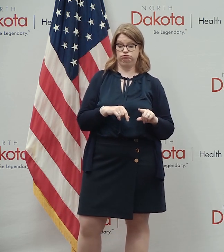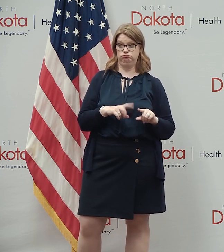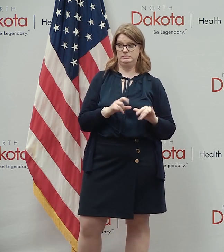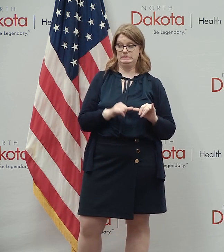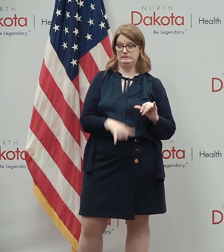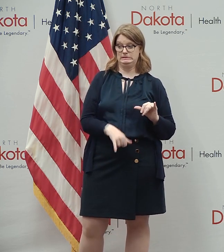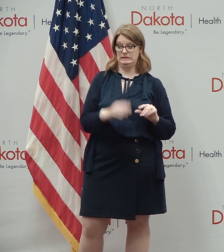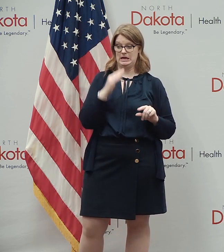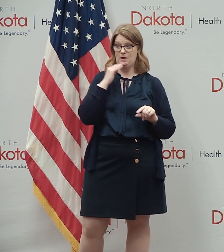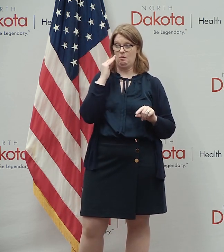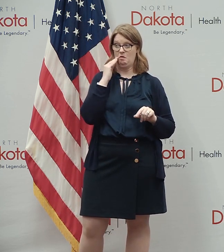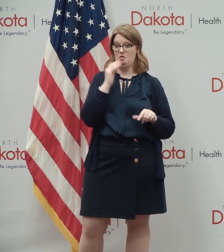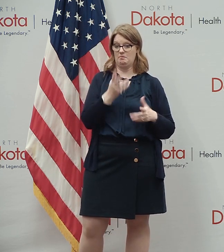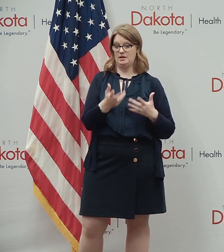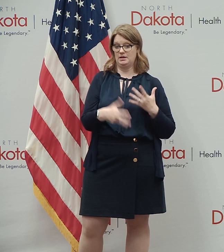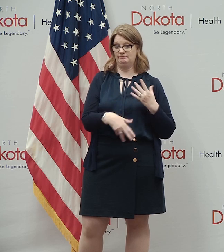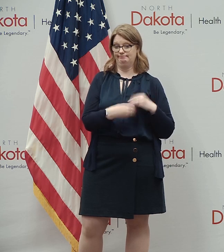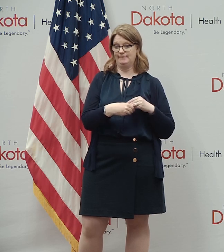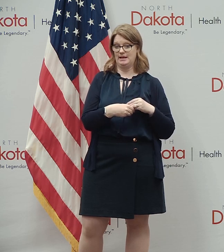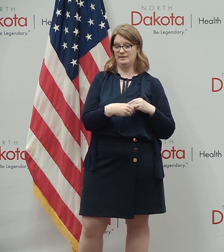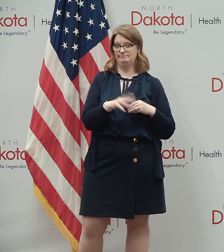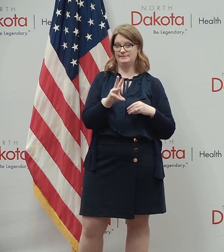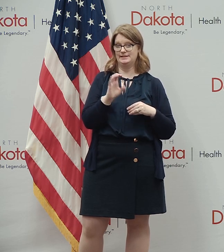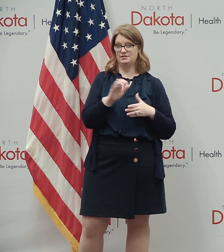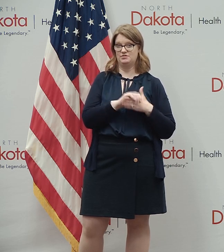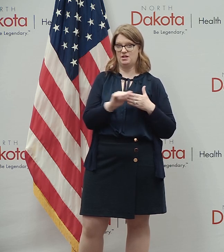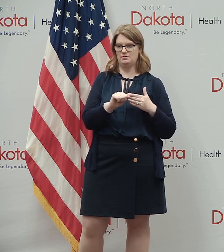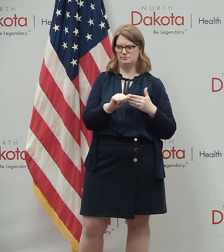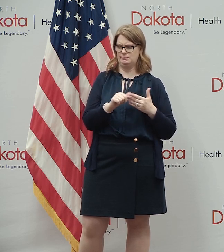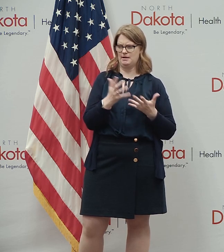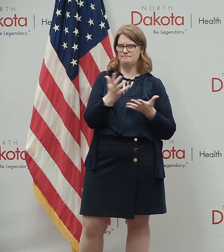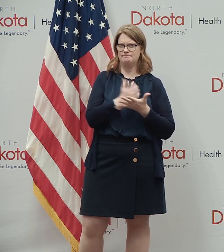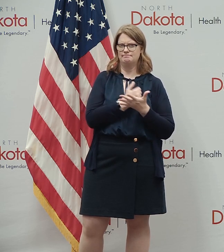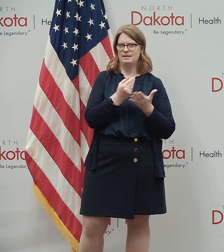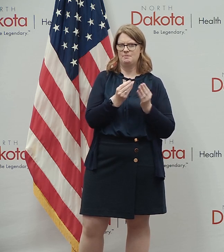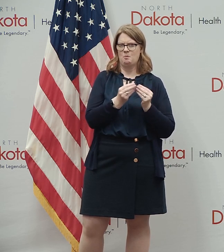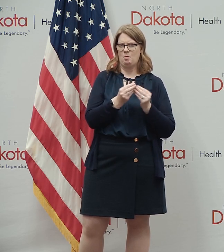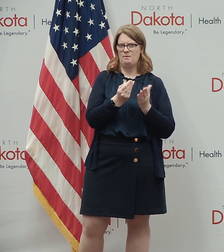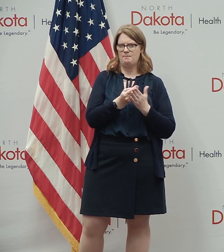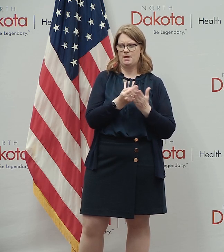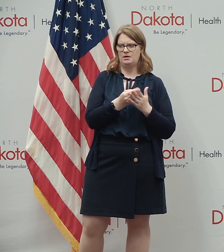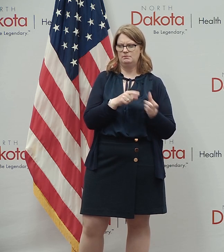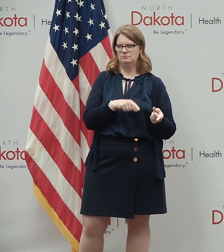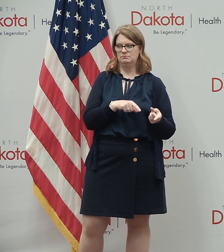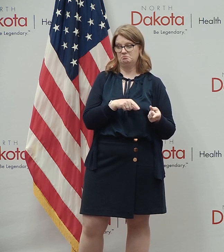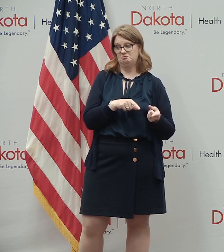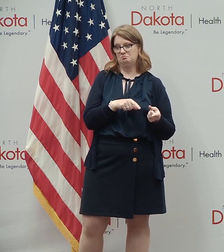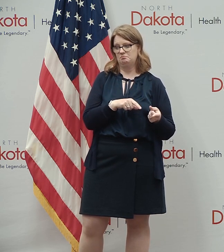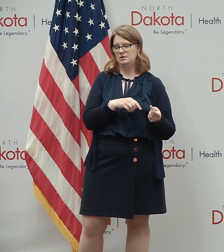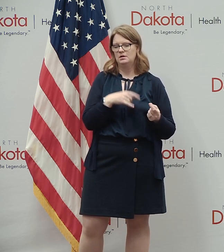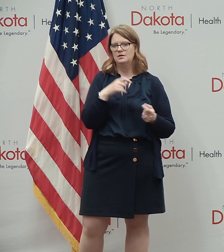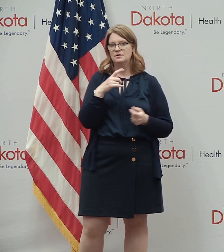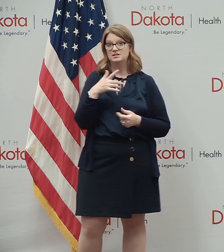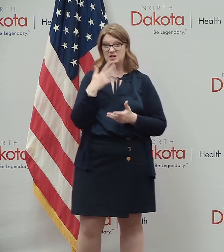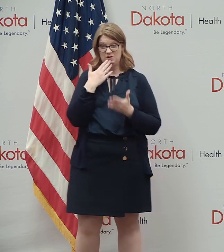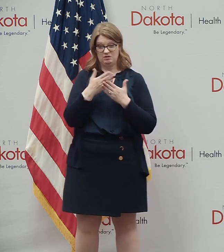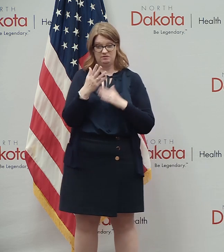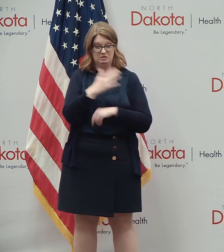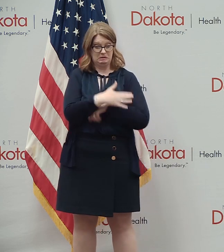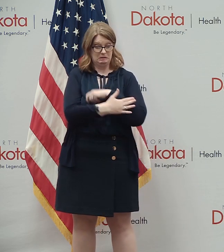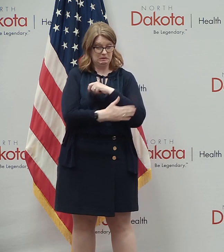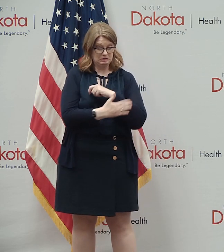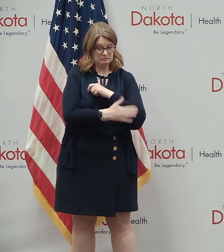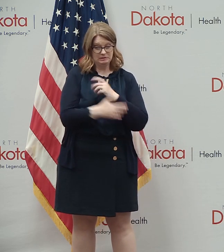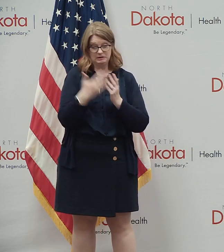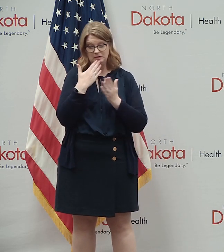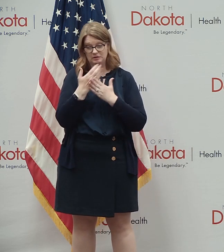in the workforce. I don't think that's a good. It is the program that it is. I don't think it's good for the country, good for the economy,